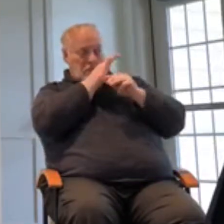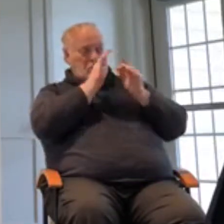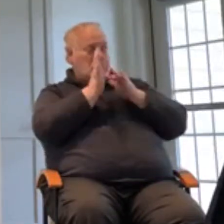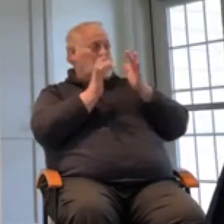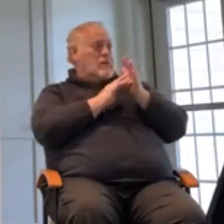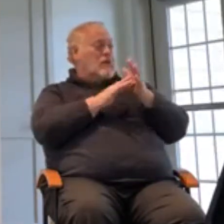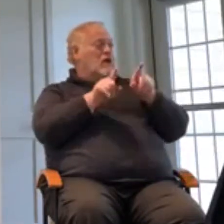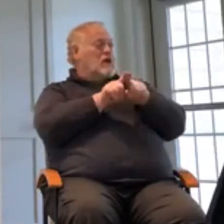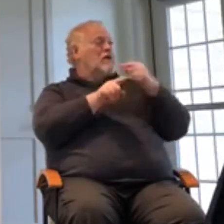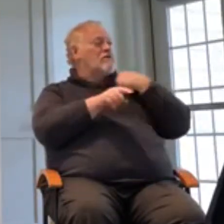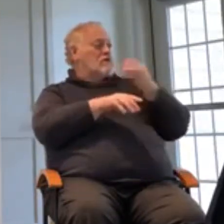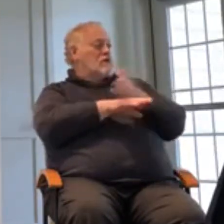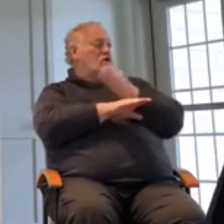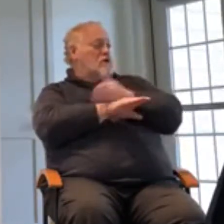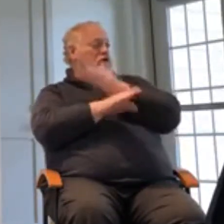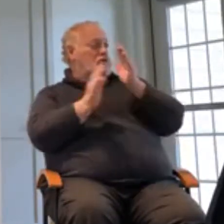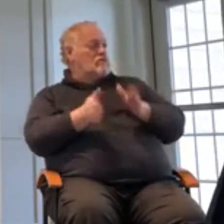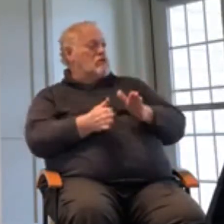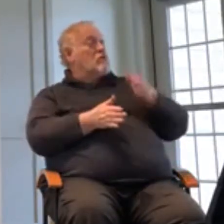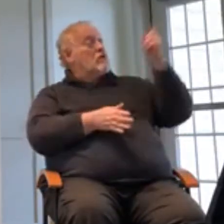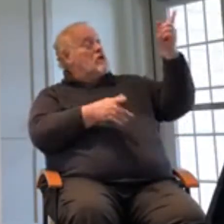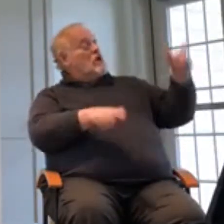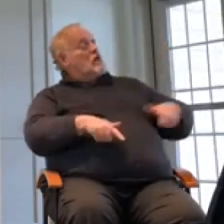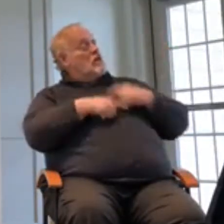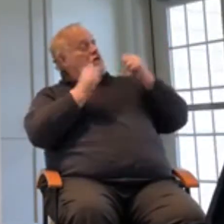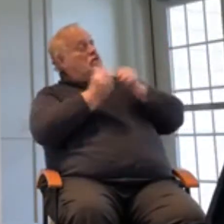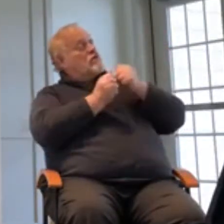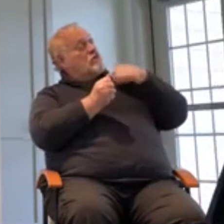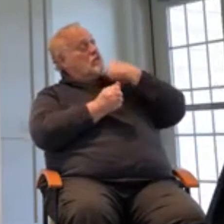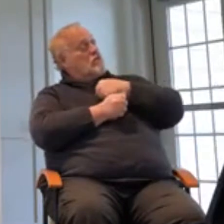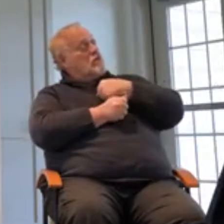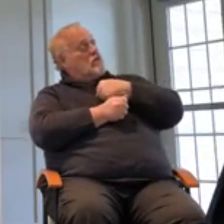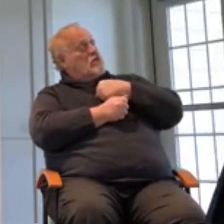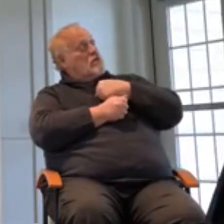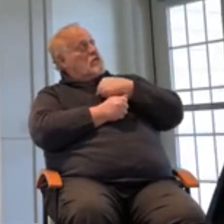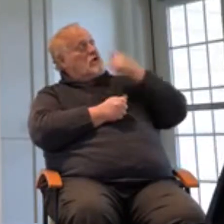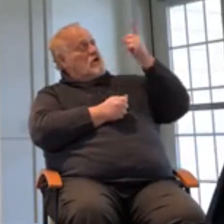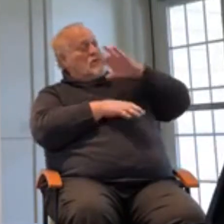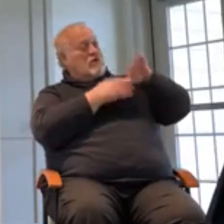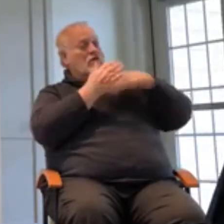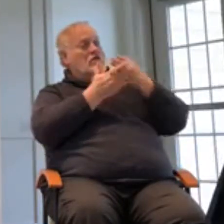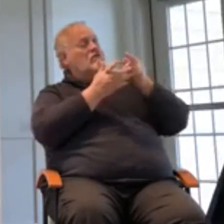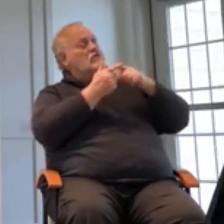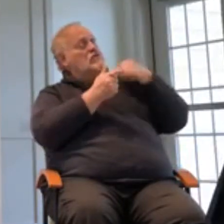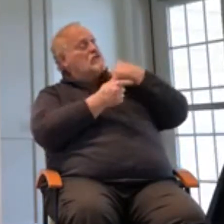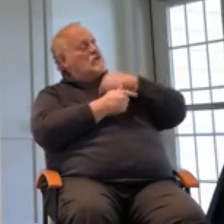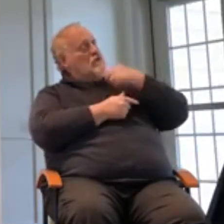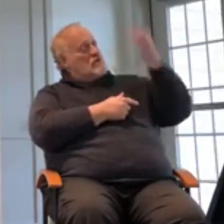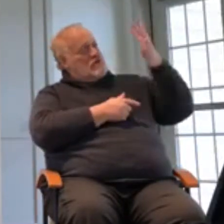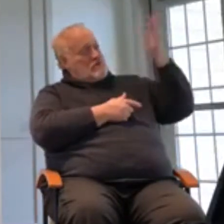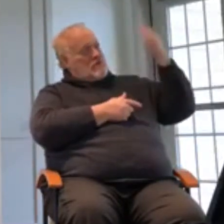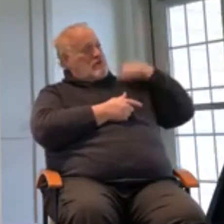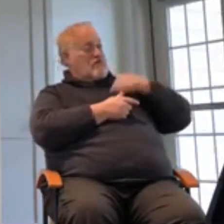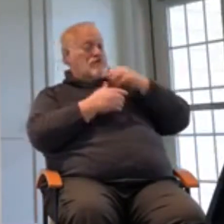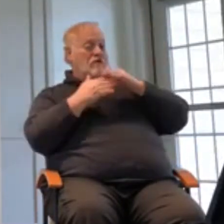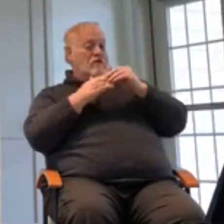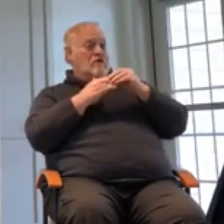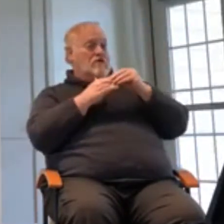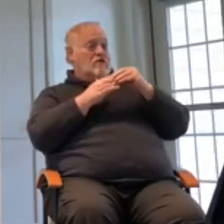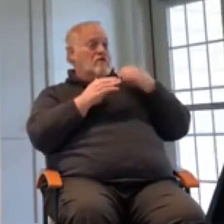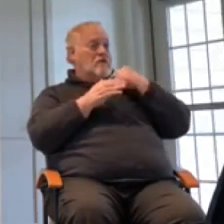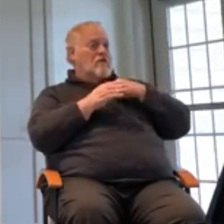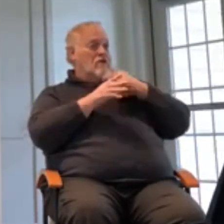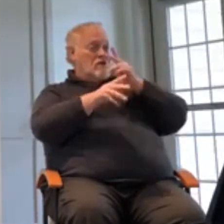Jesus, as our shepherd, lives with us and is everything to us. He's our guide,